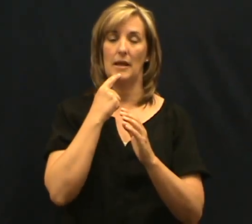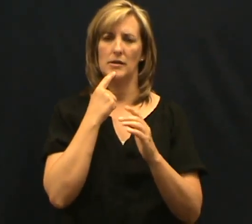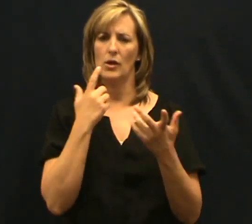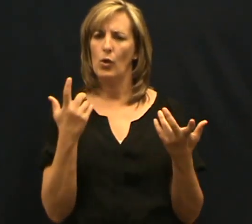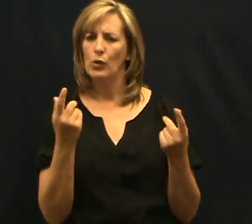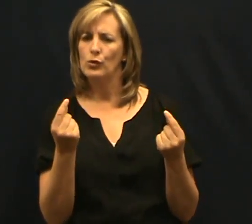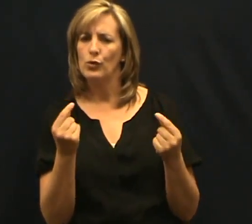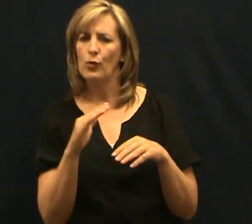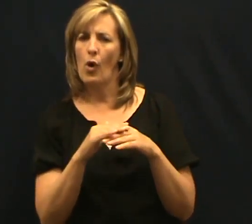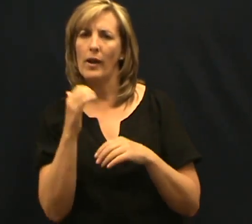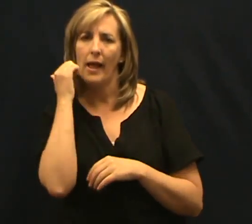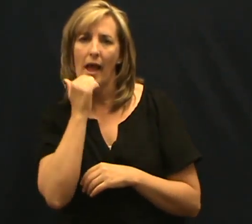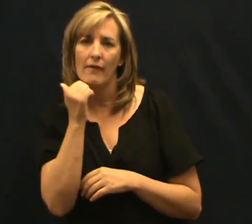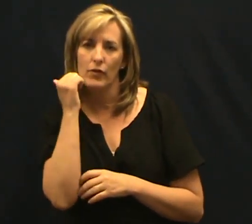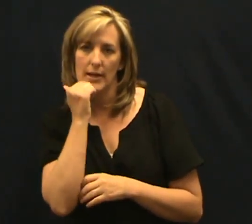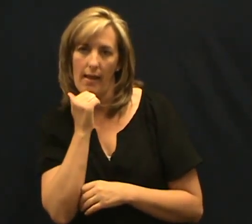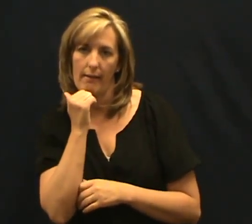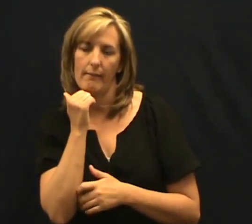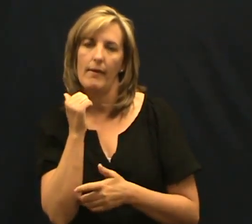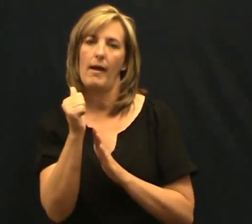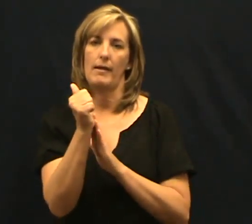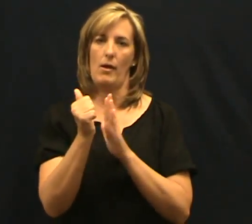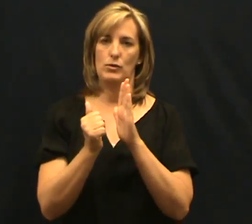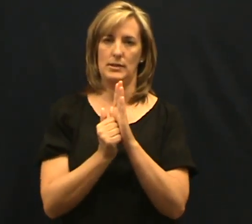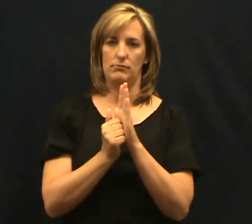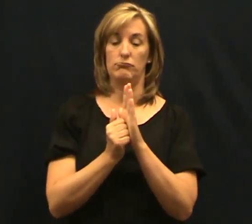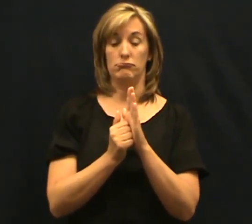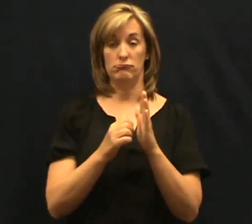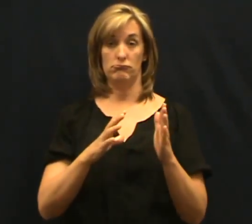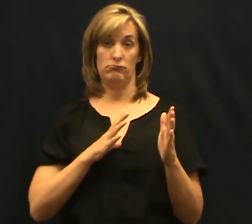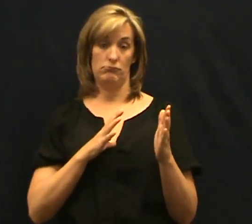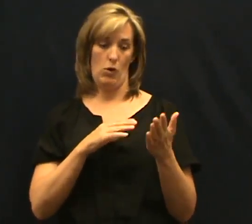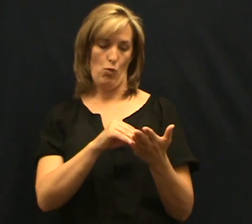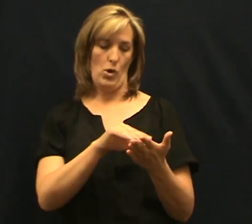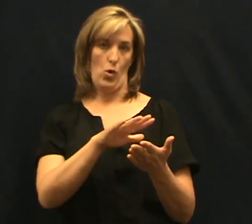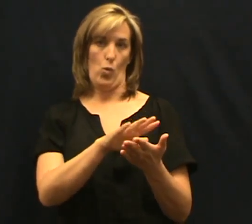in accounting systems? Well, we record transactions every day as they